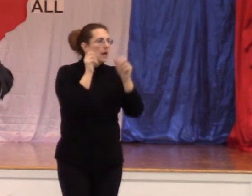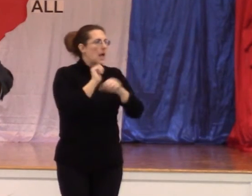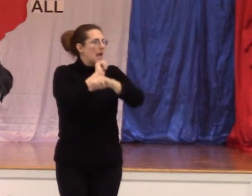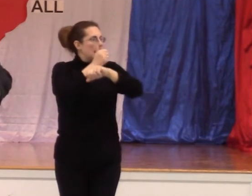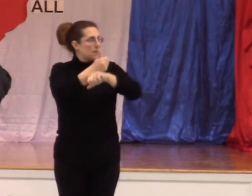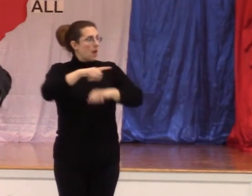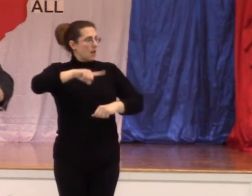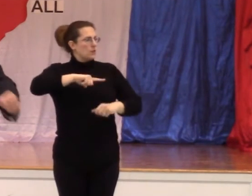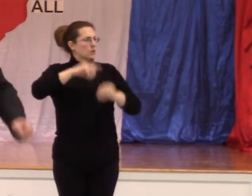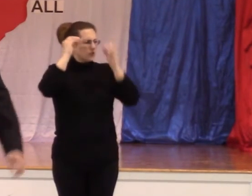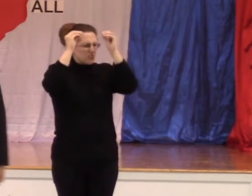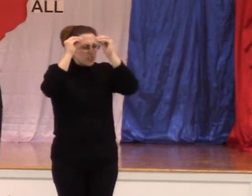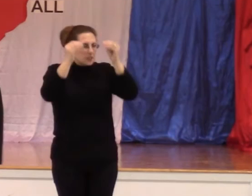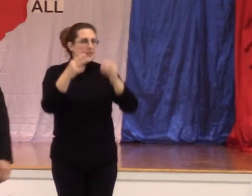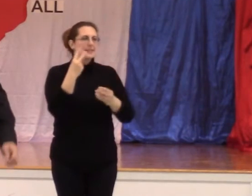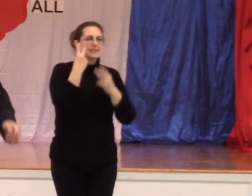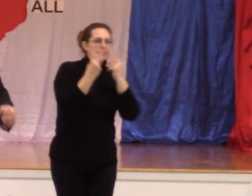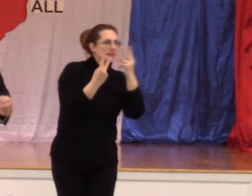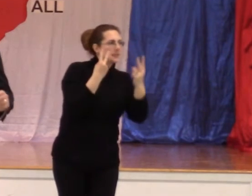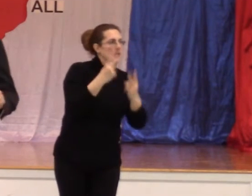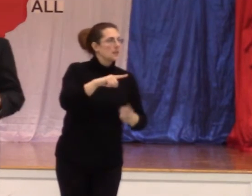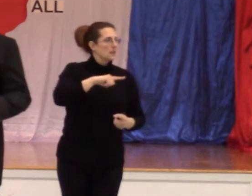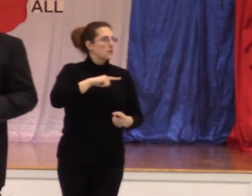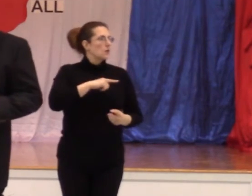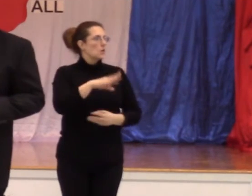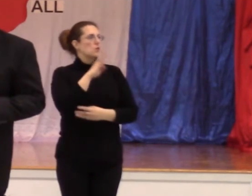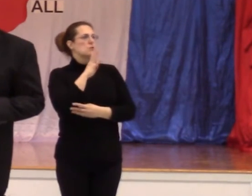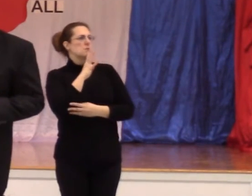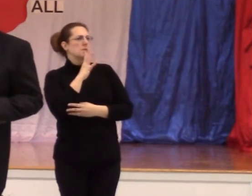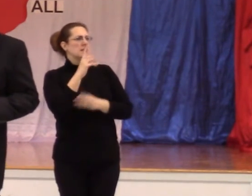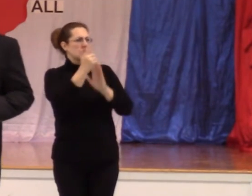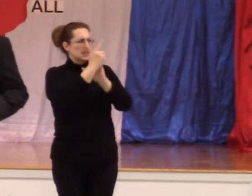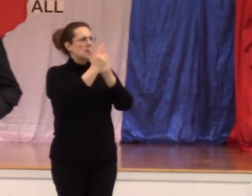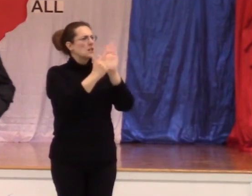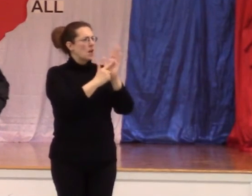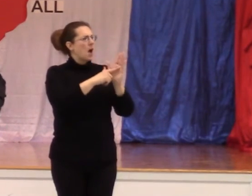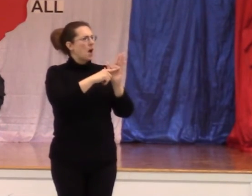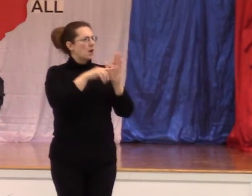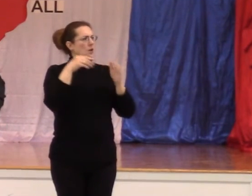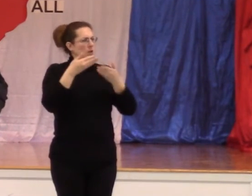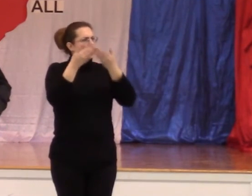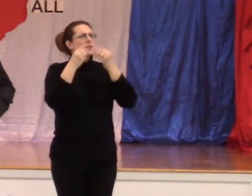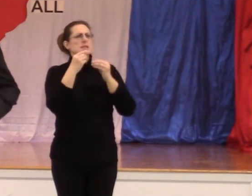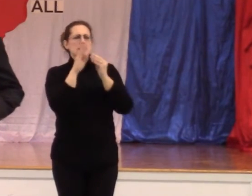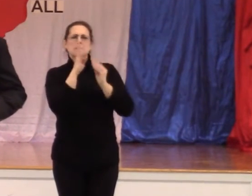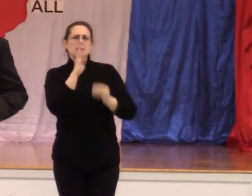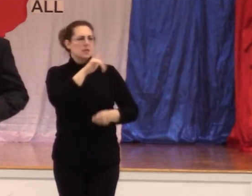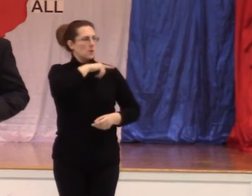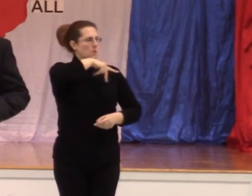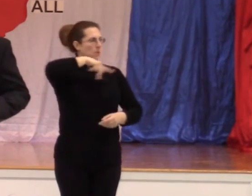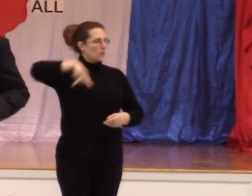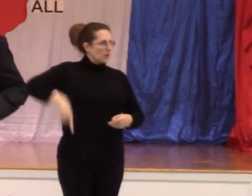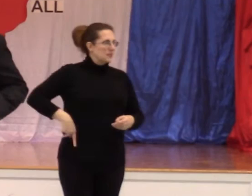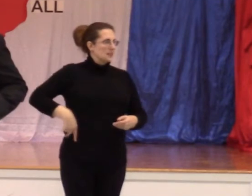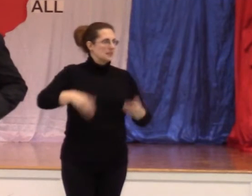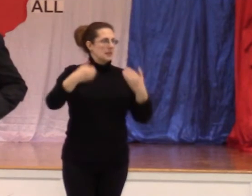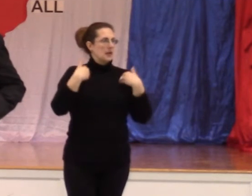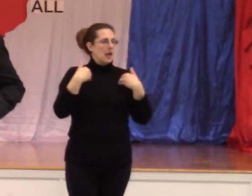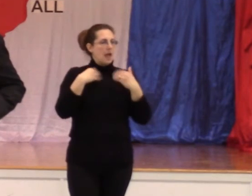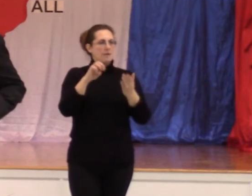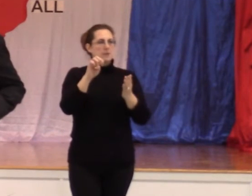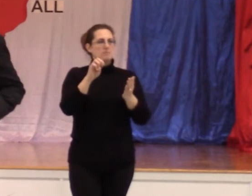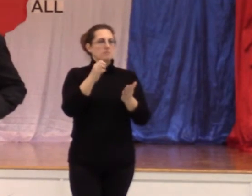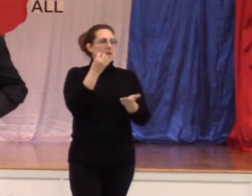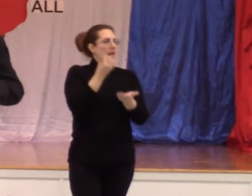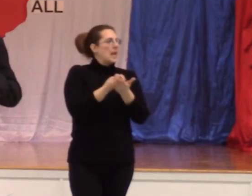Luther's teachings. They see that, you know, Luther is speaking the law to these princes who are having economic policies and so